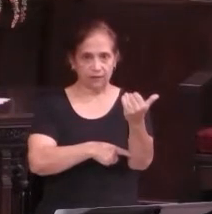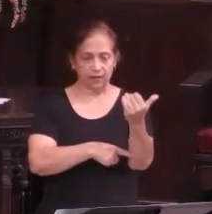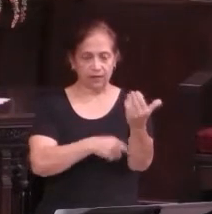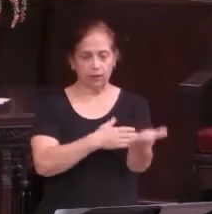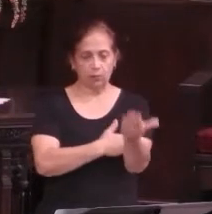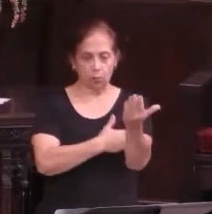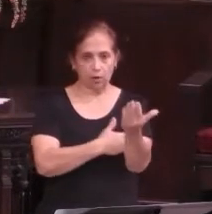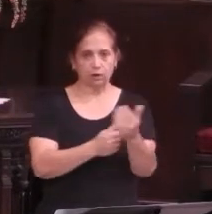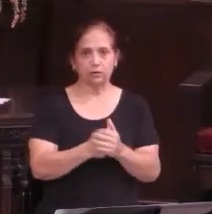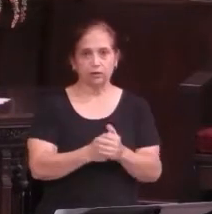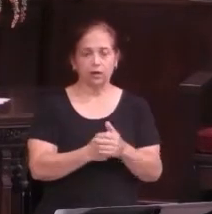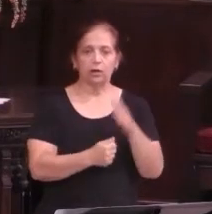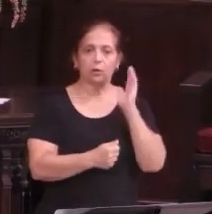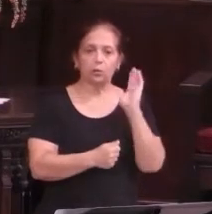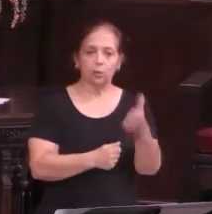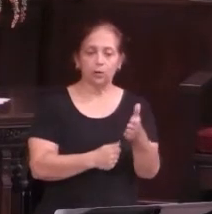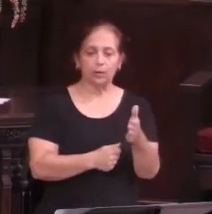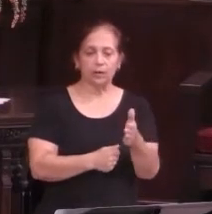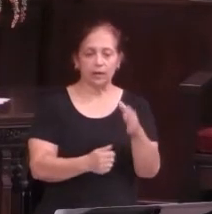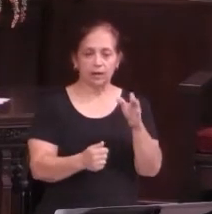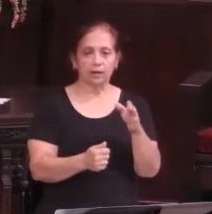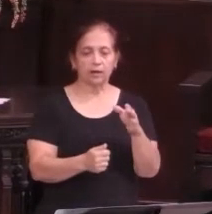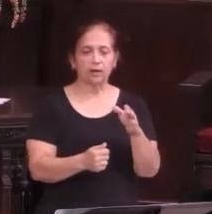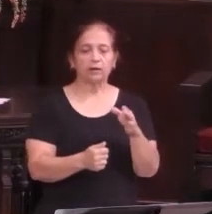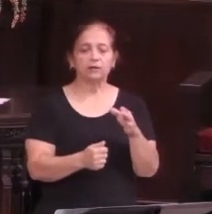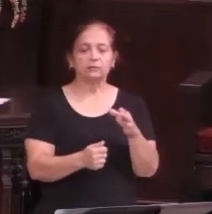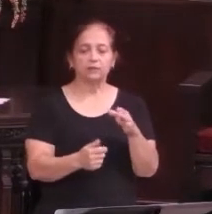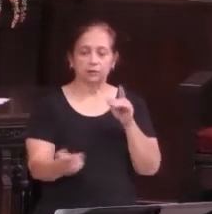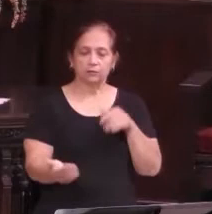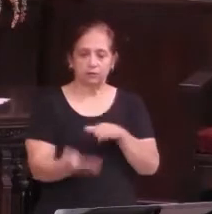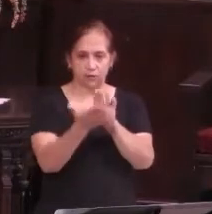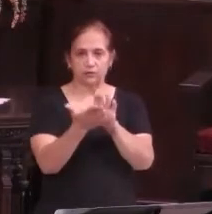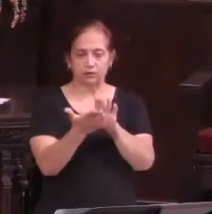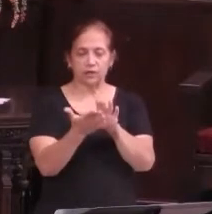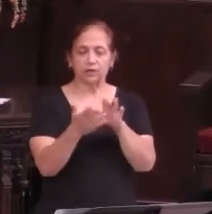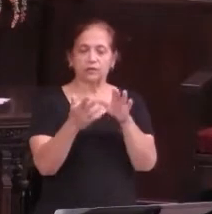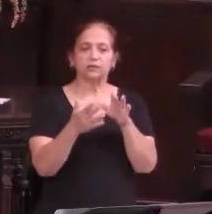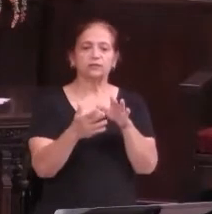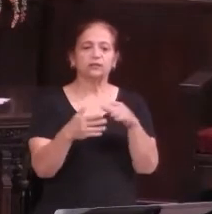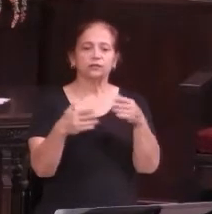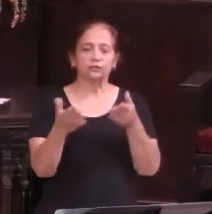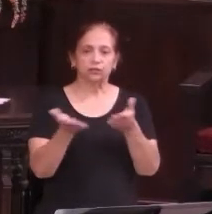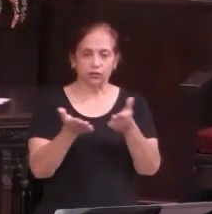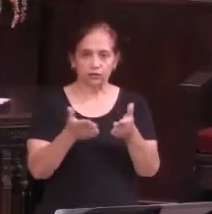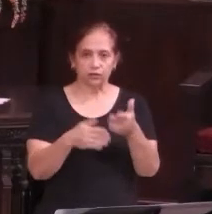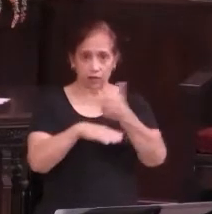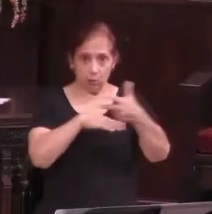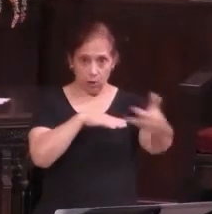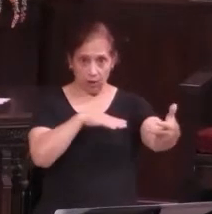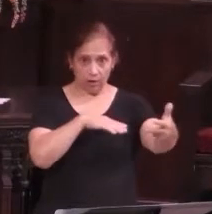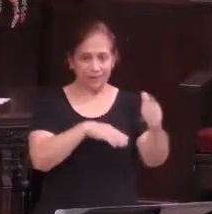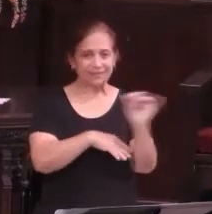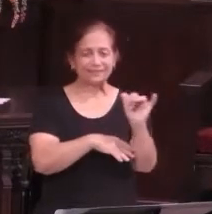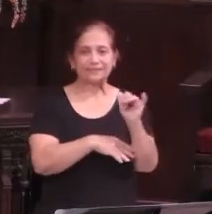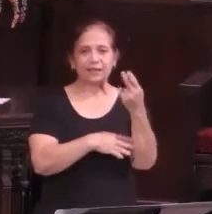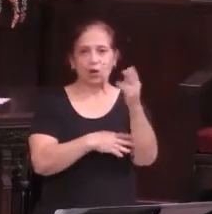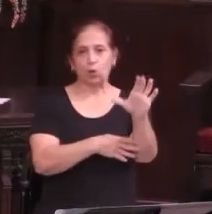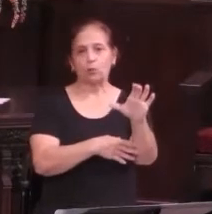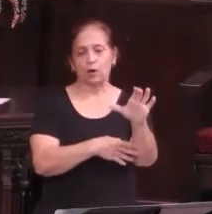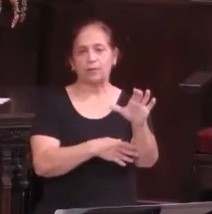a.m. It will be an in-person service in our church parking lot, reminiscent of Homecoming Sunday